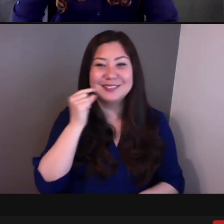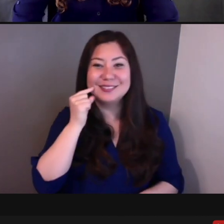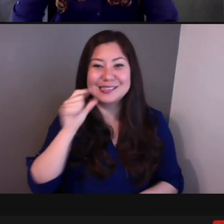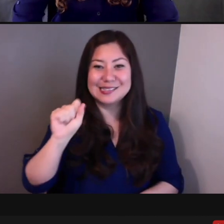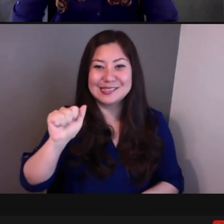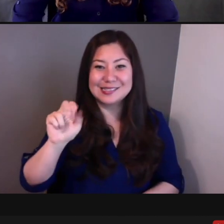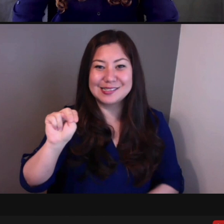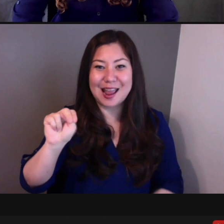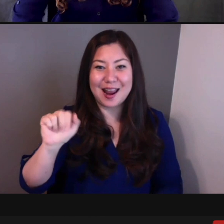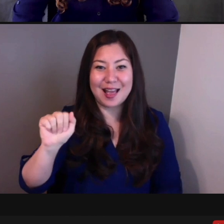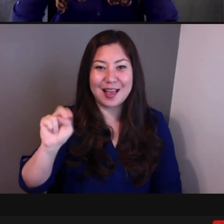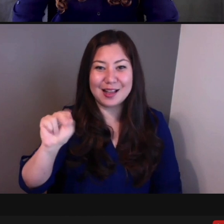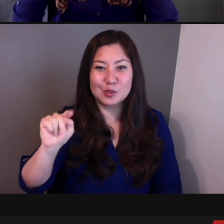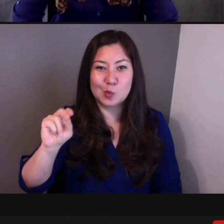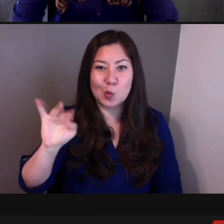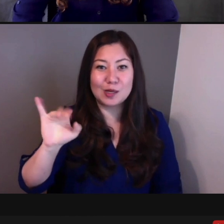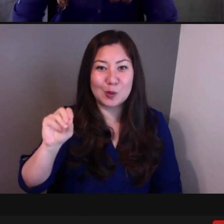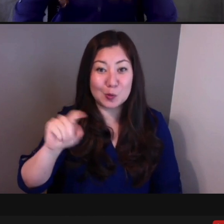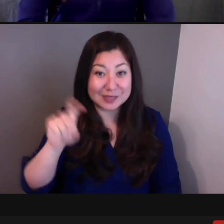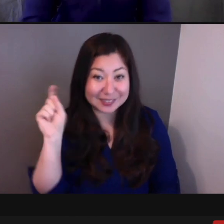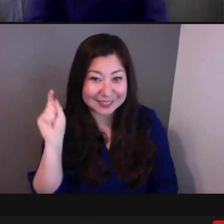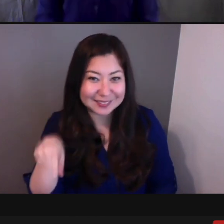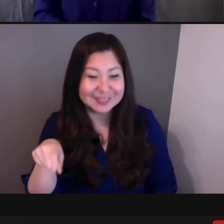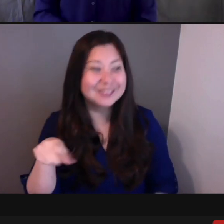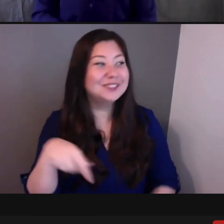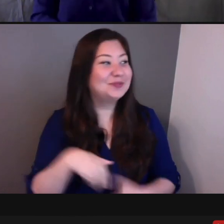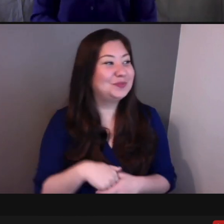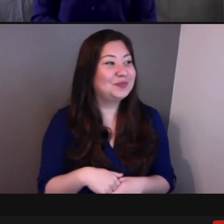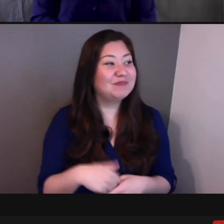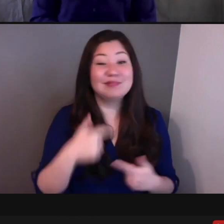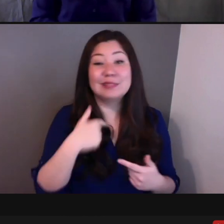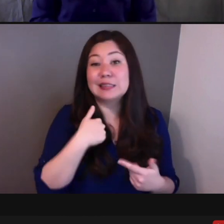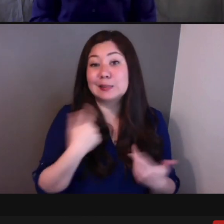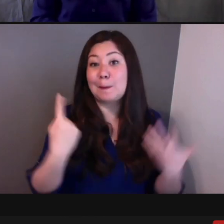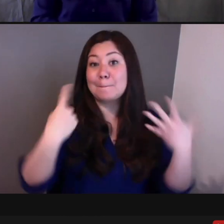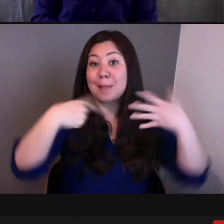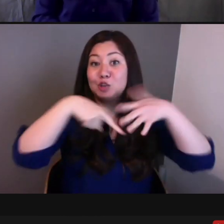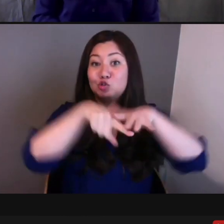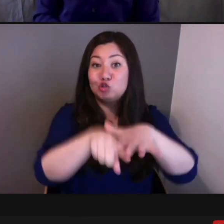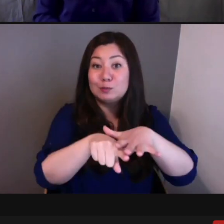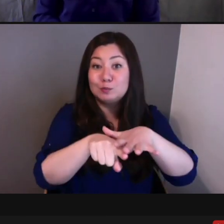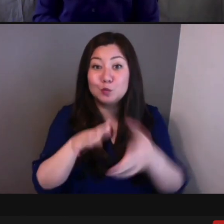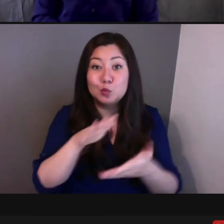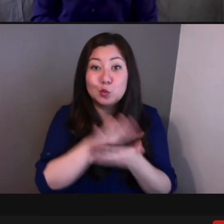STEM. Okay, perfect. That's fine, I guess.